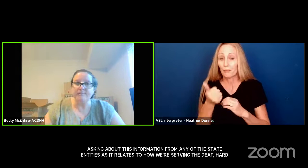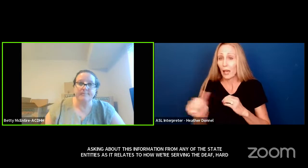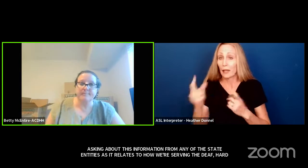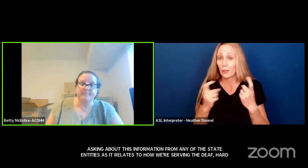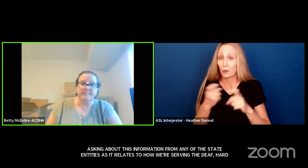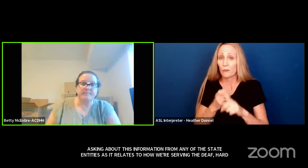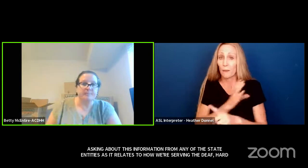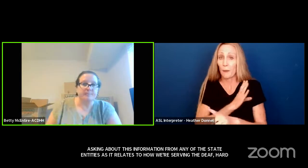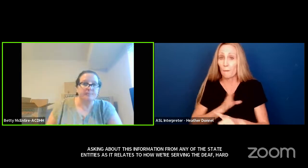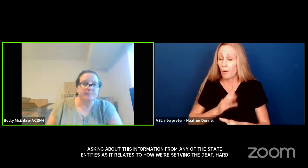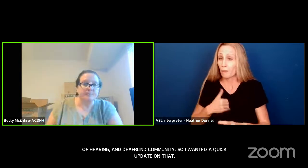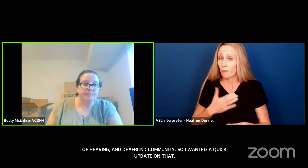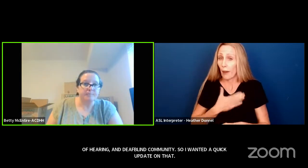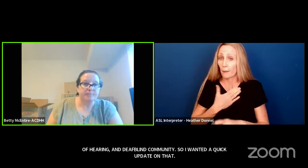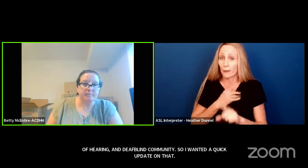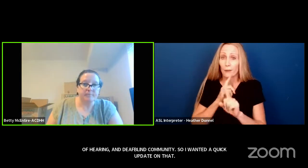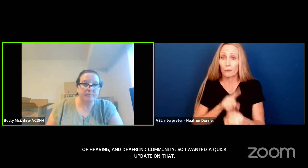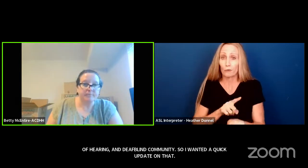to answer.